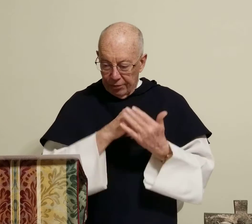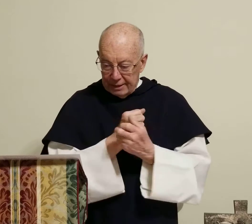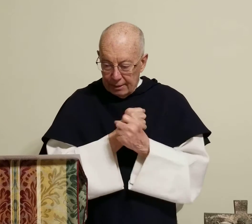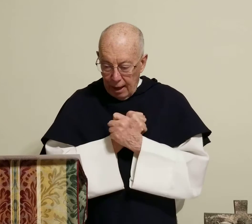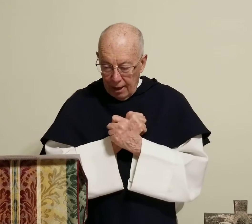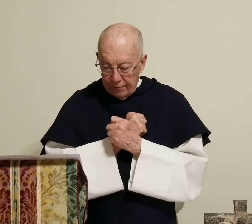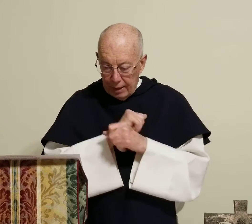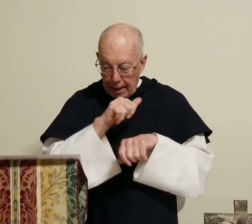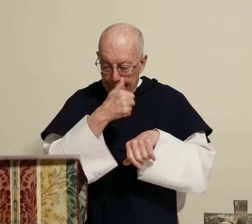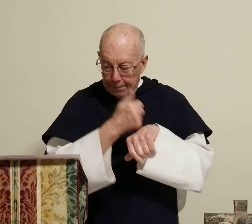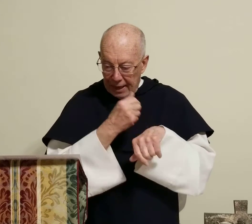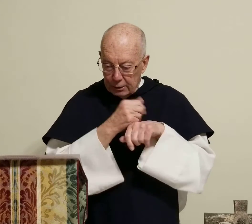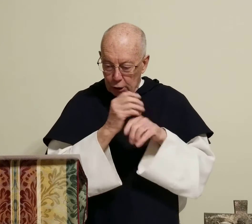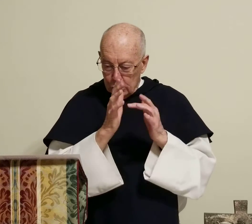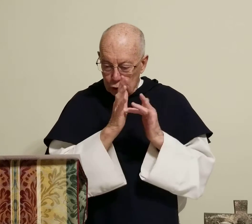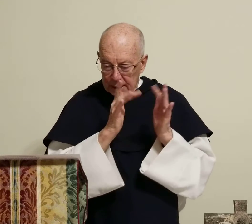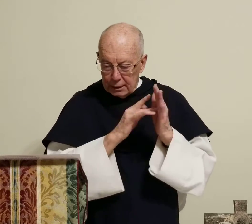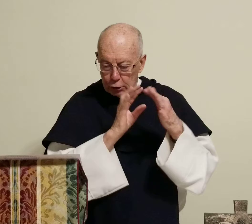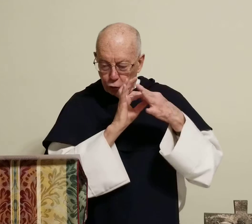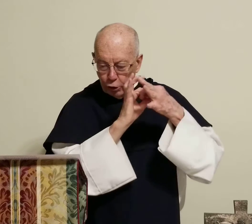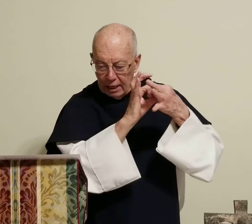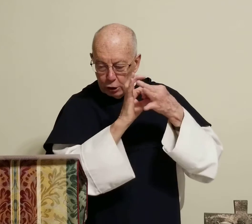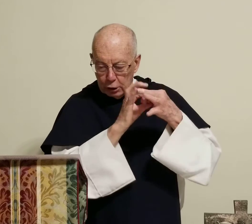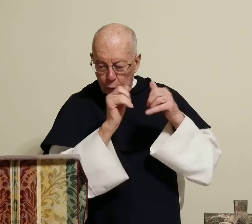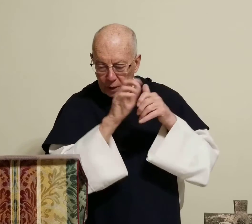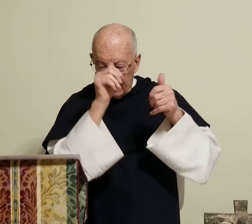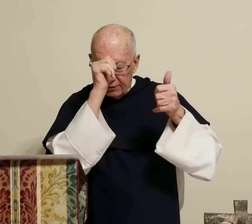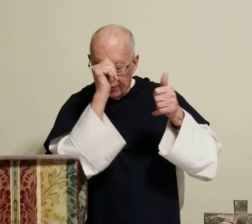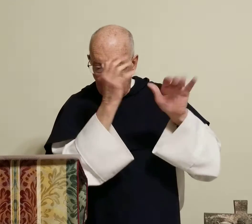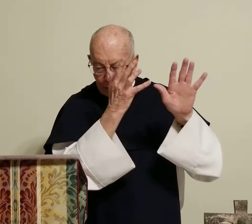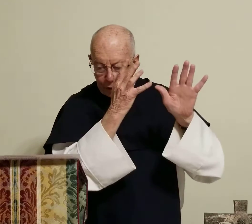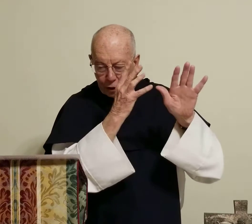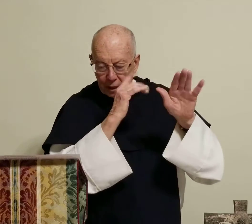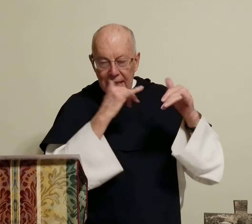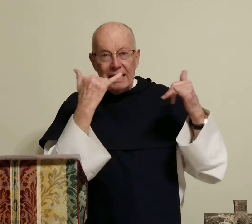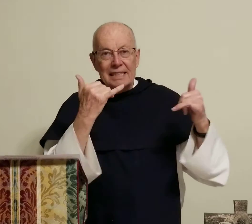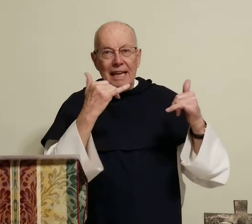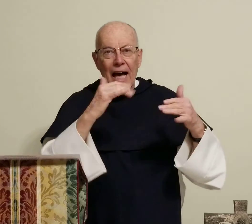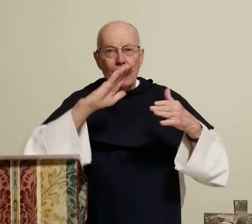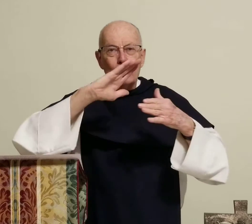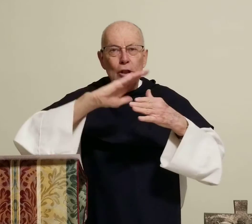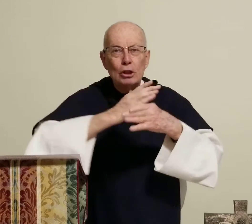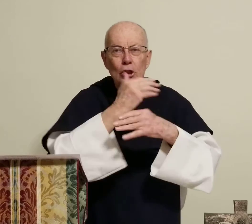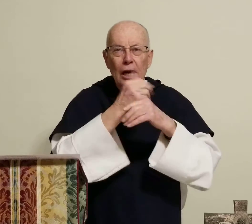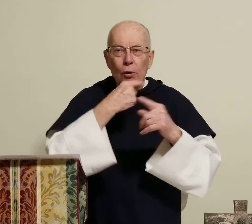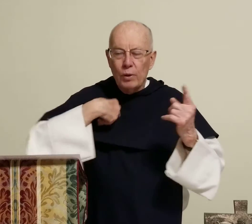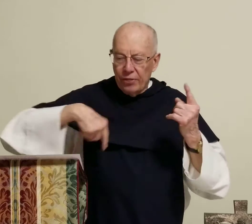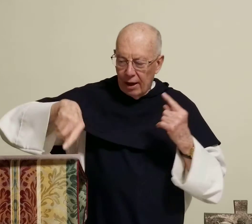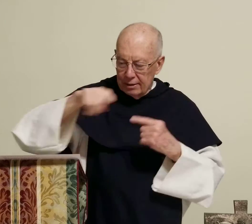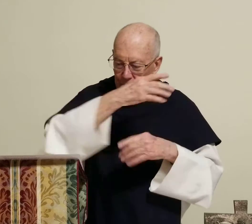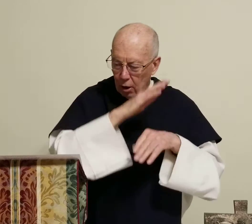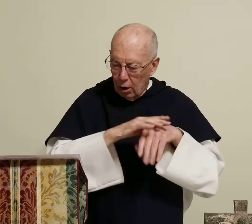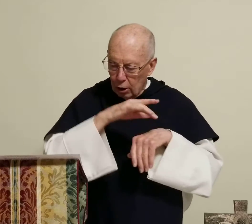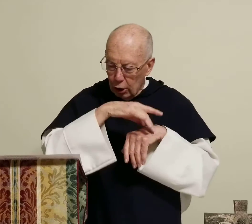The love, based on Jesus related with the Father, and now serve with us on